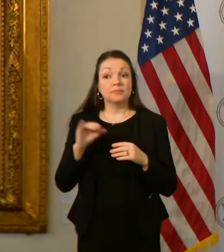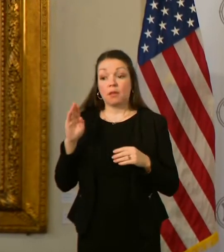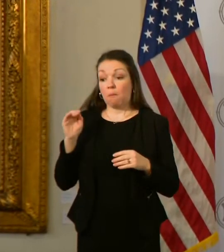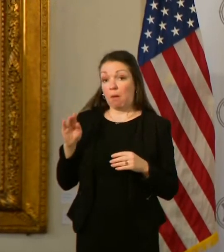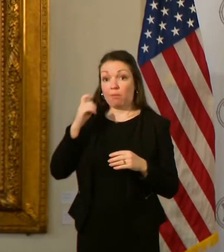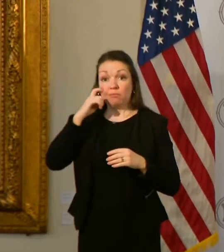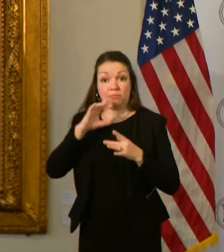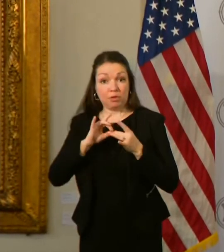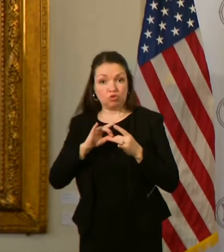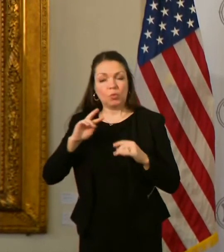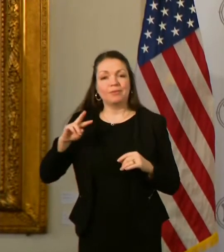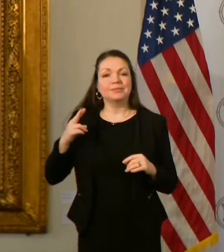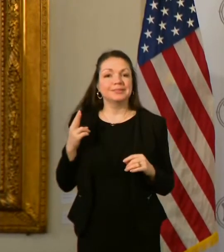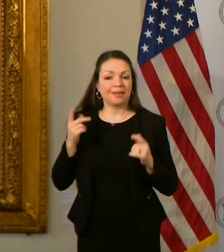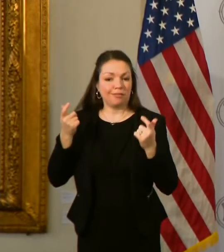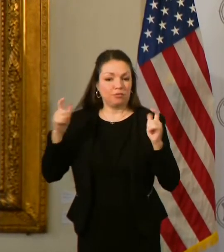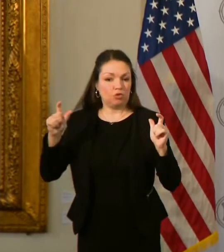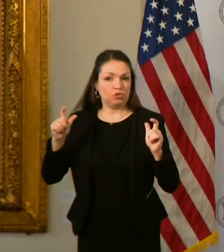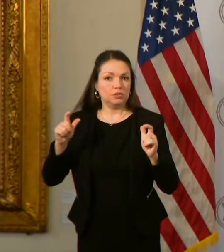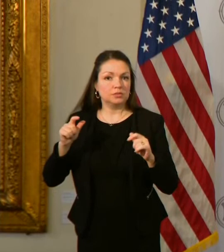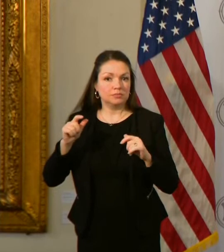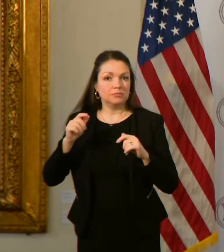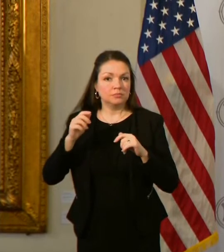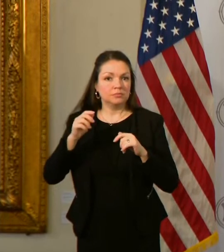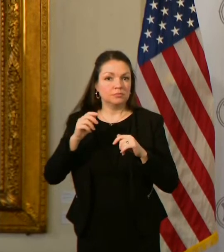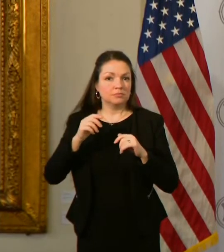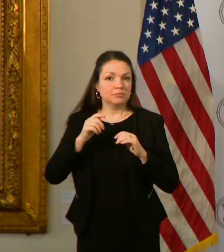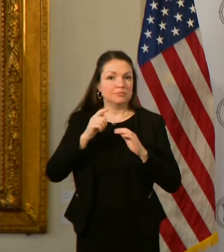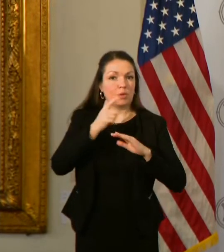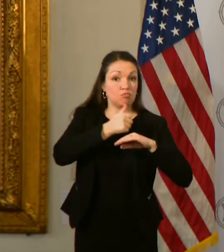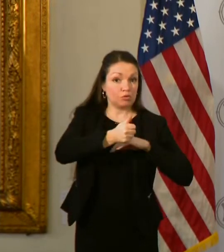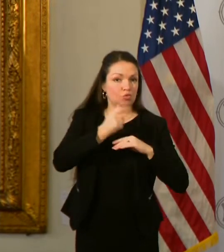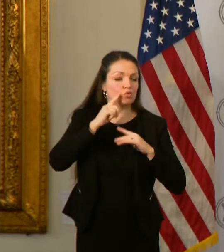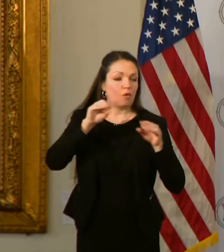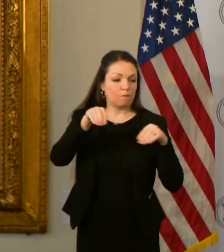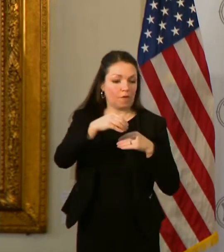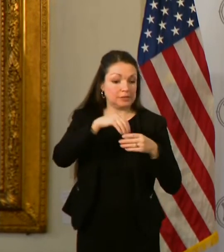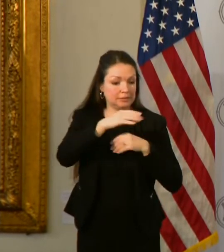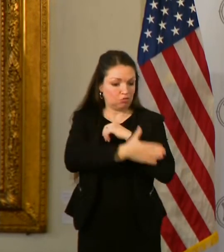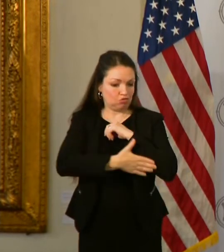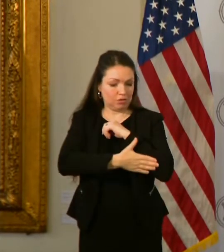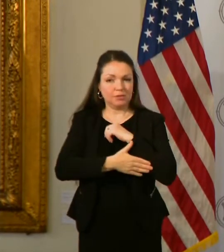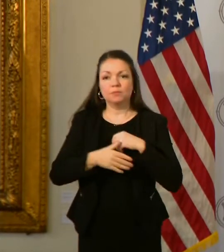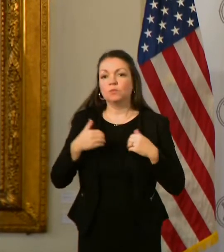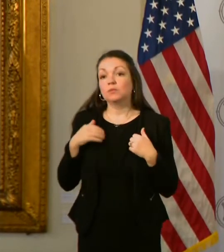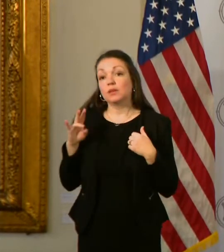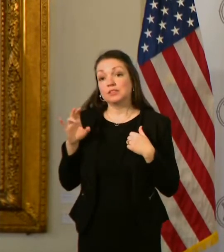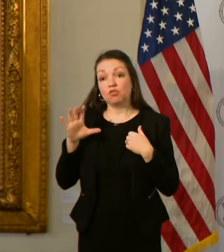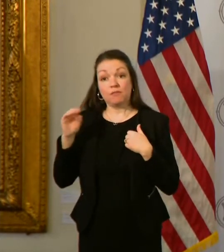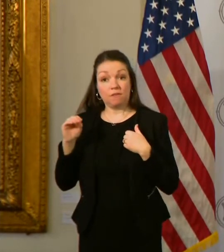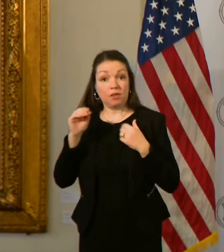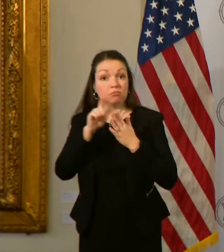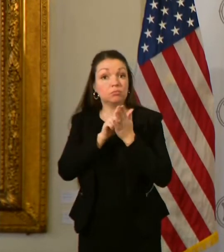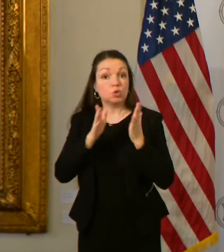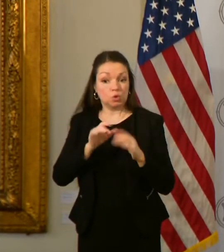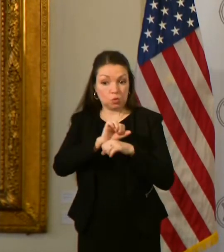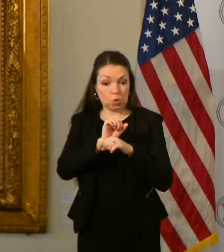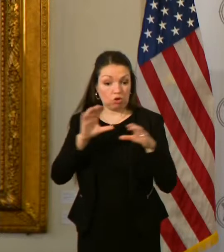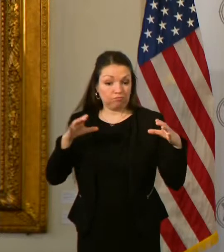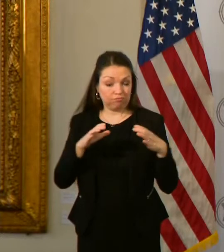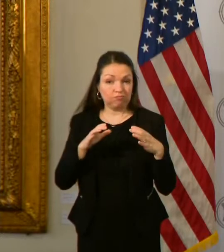the second largest prosecutor's office in the country. We have over 750 attorneys who work with us and more